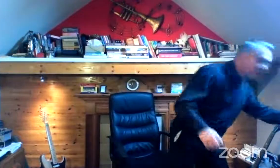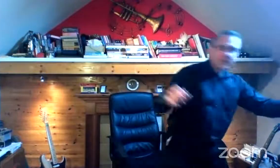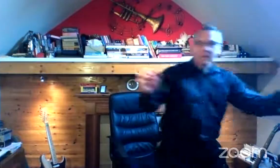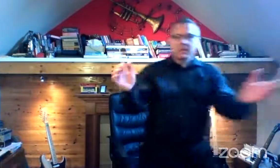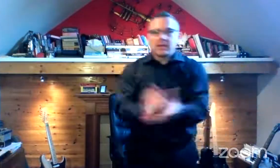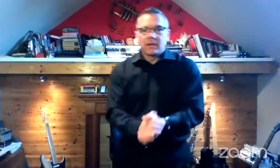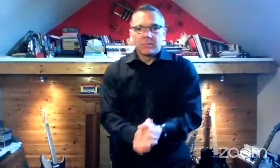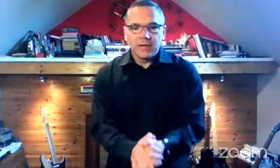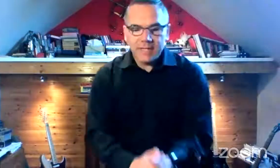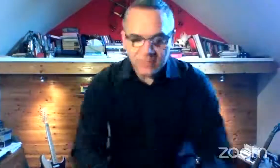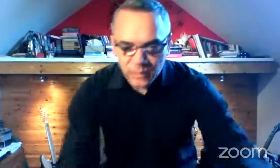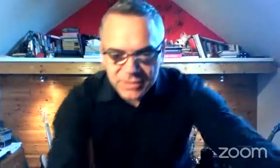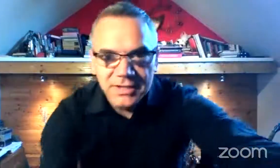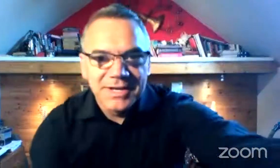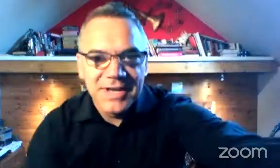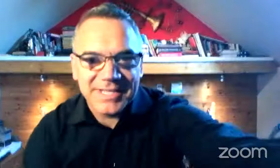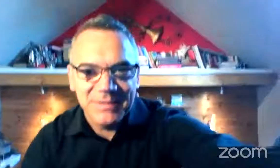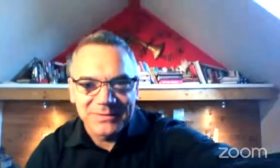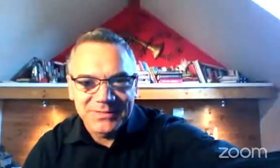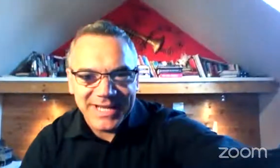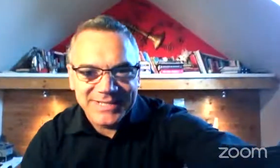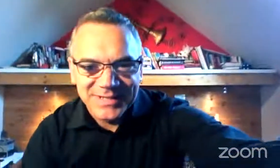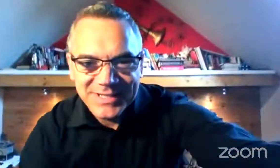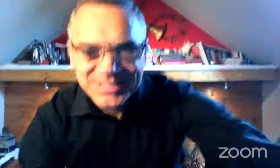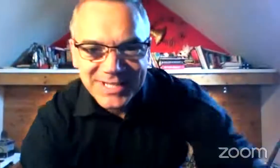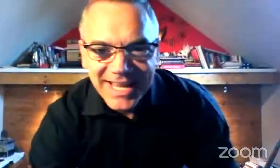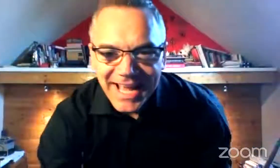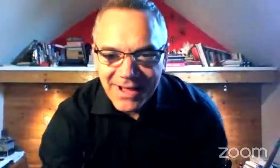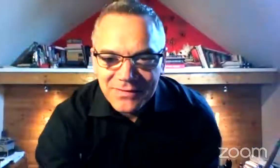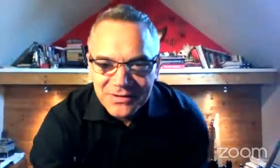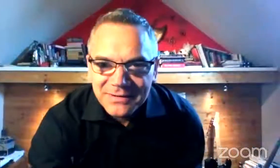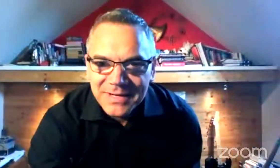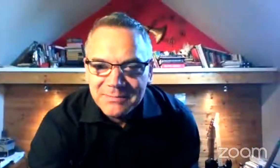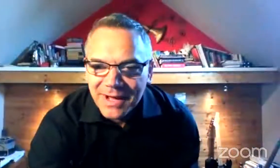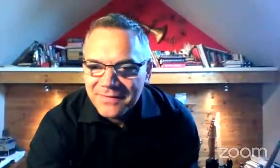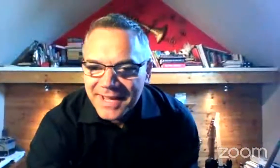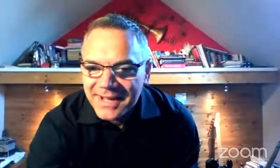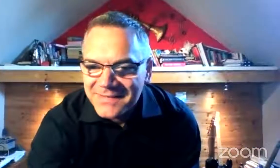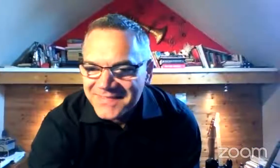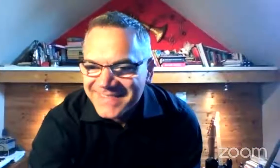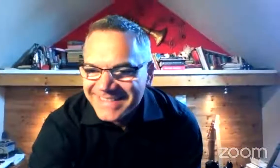Well done. Next week we'll do the next verse. Have a great week. Bye for now.